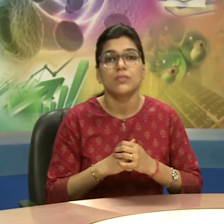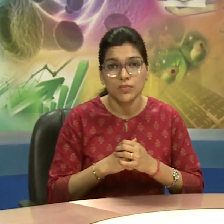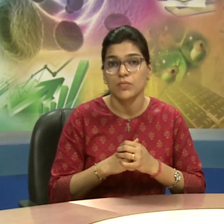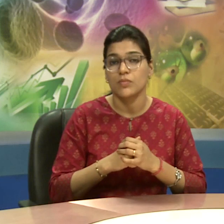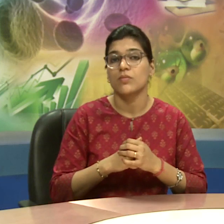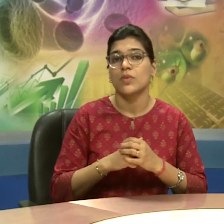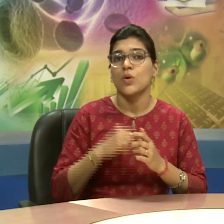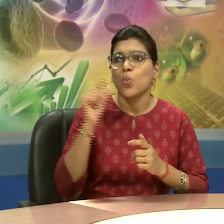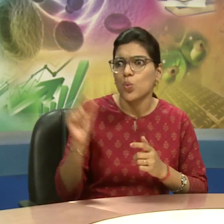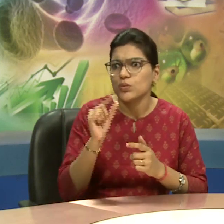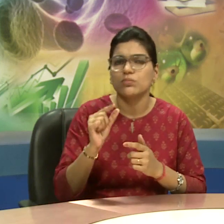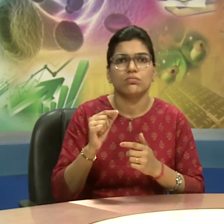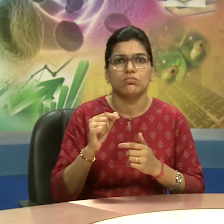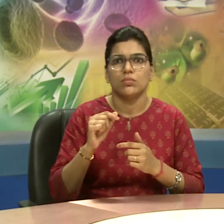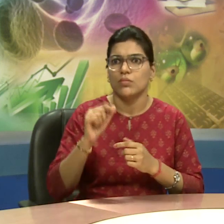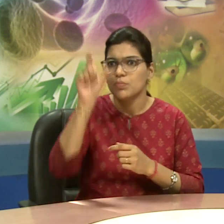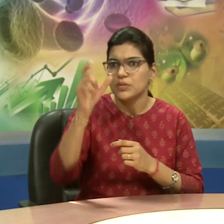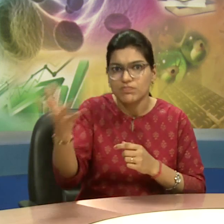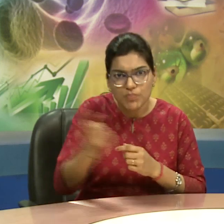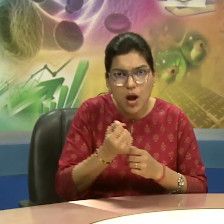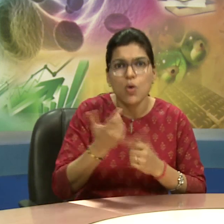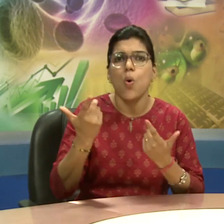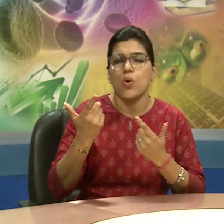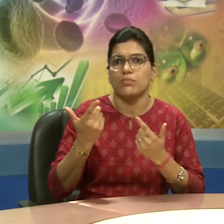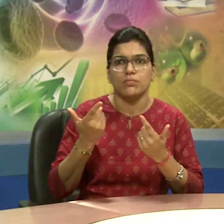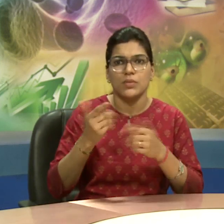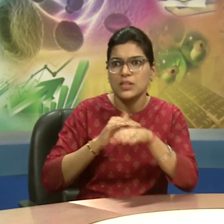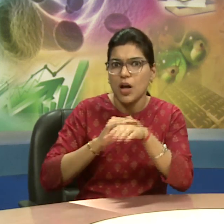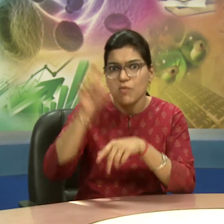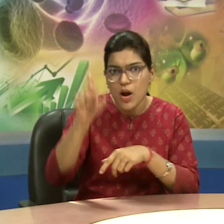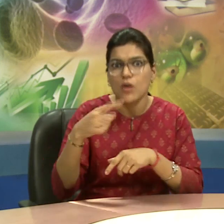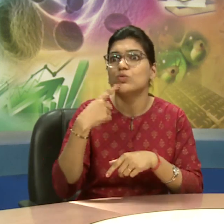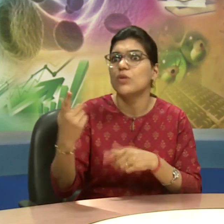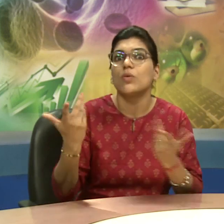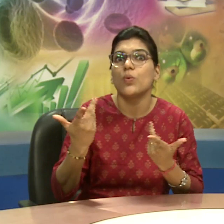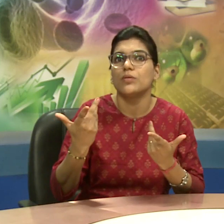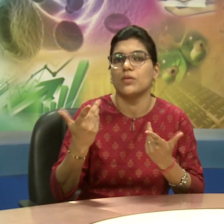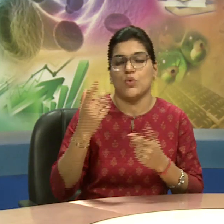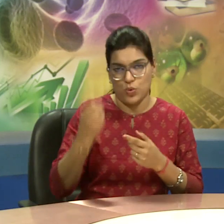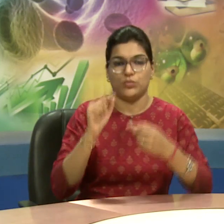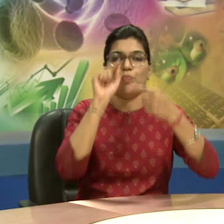Fourth, proper use of product and services.